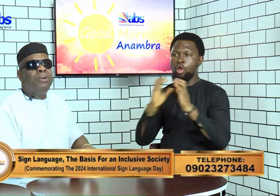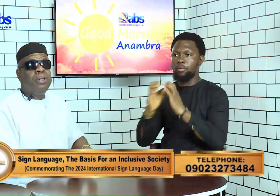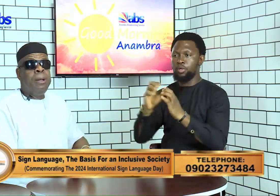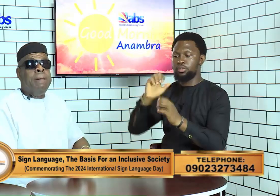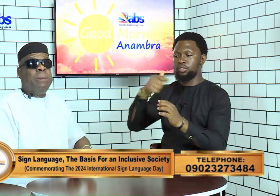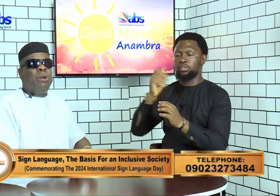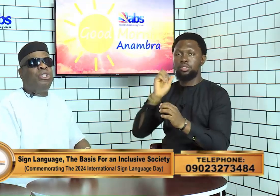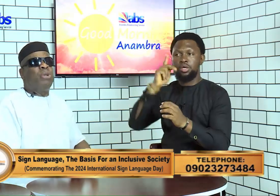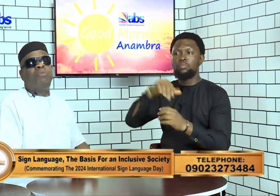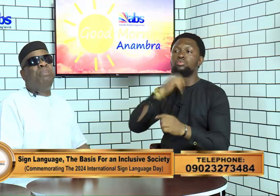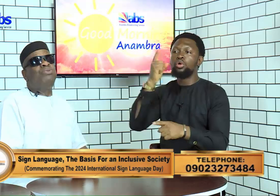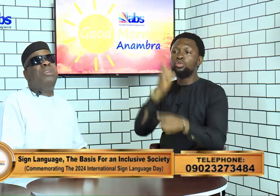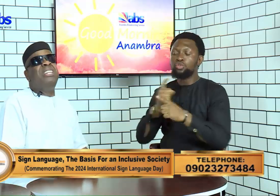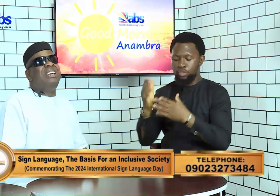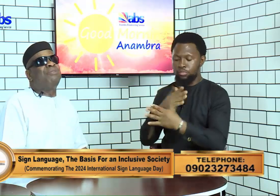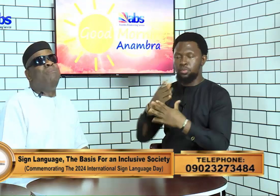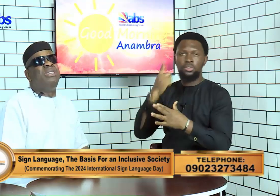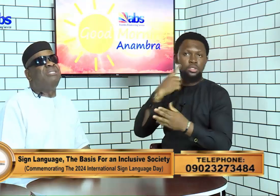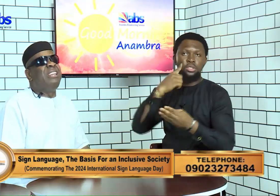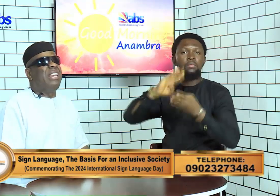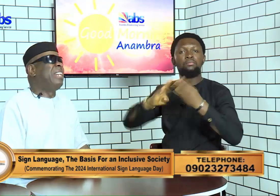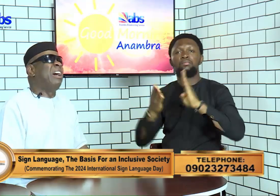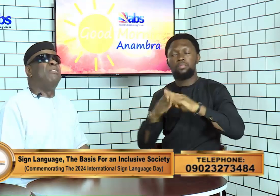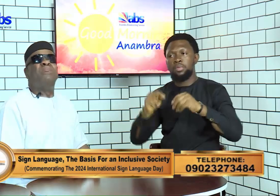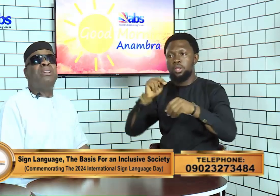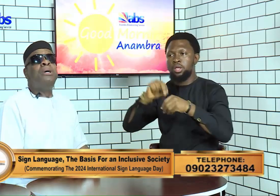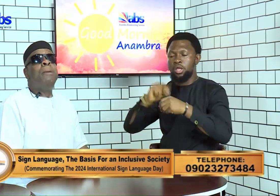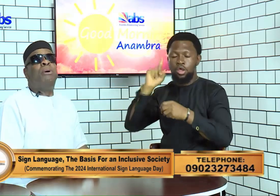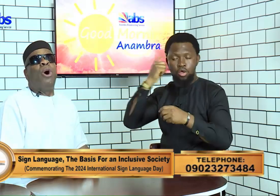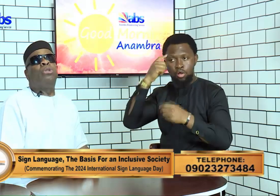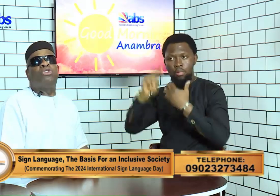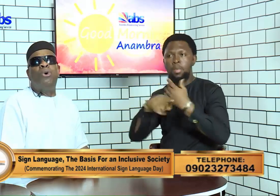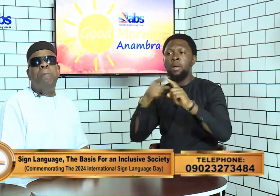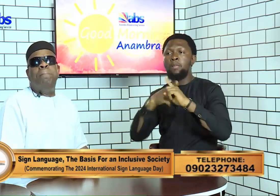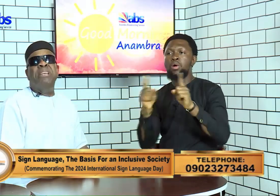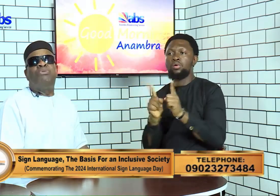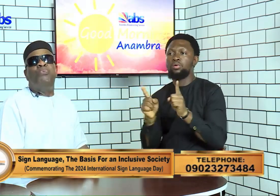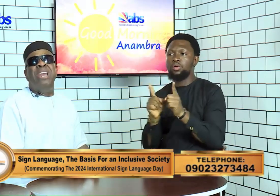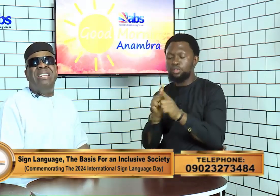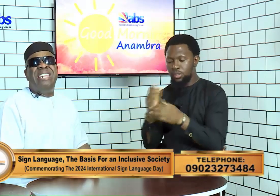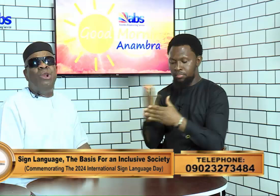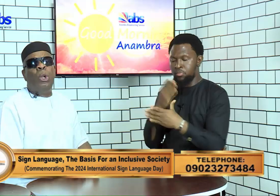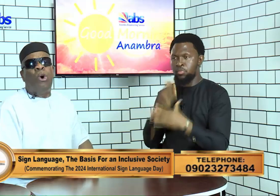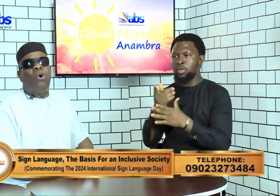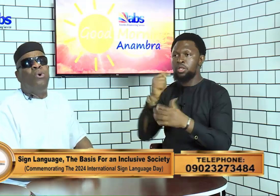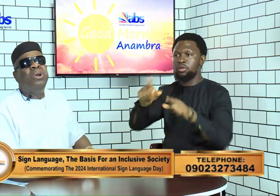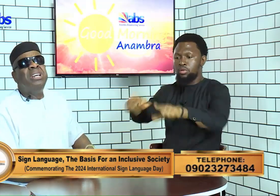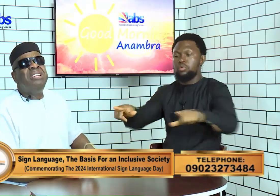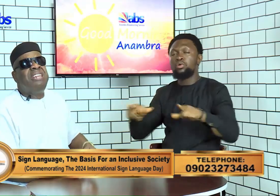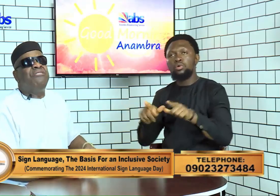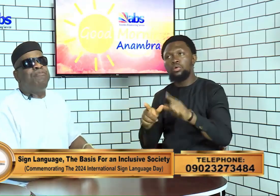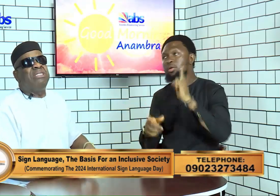gap, not just between the deaf community and government, but also between the